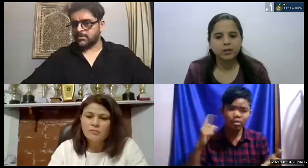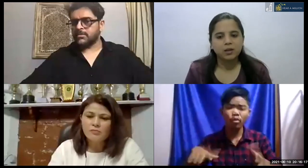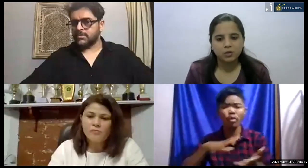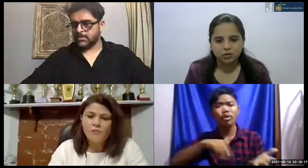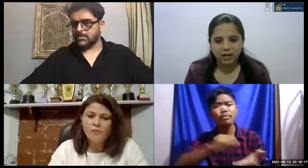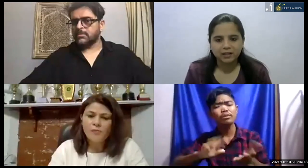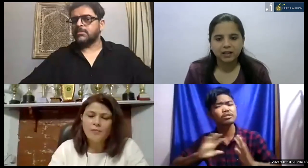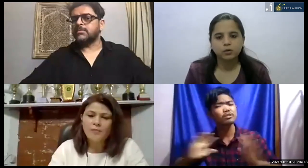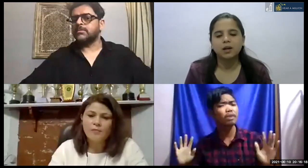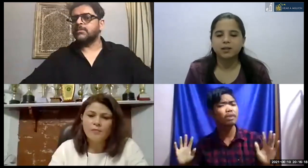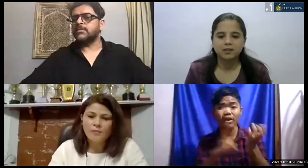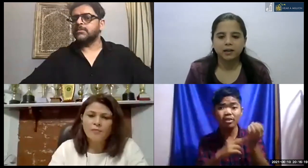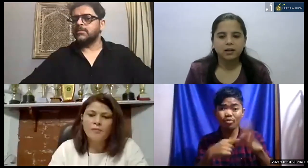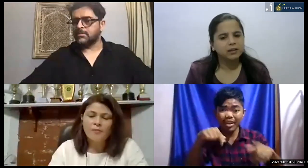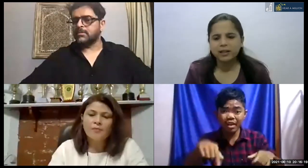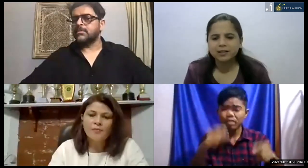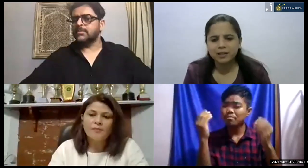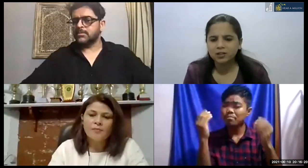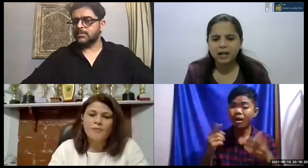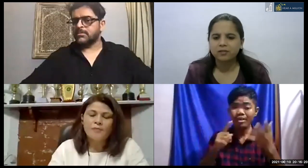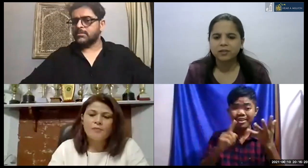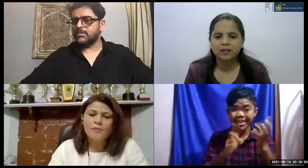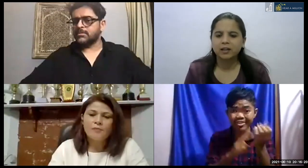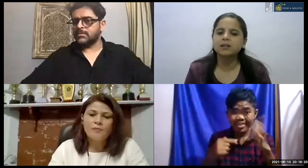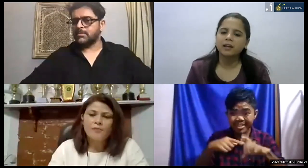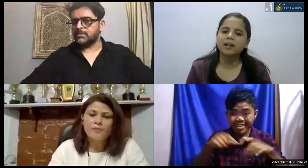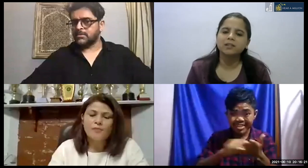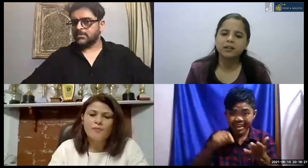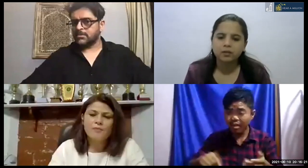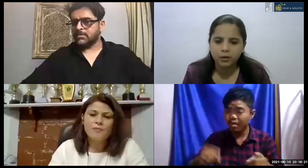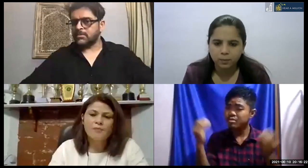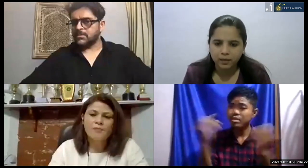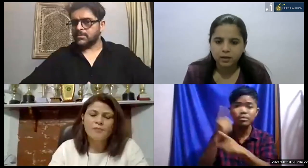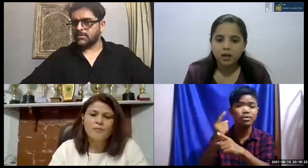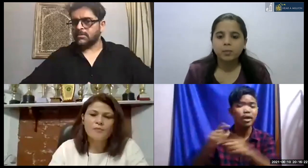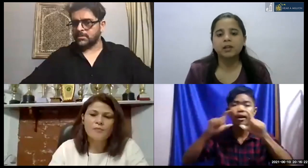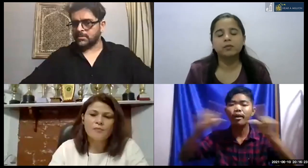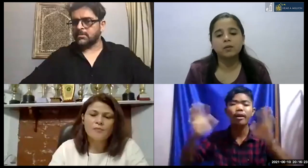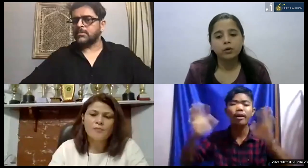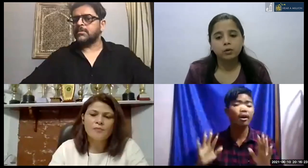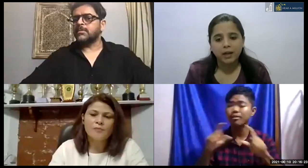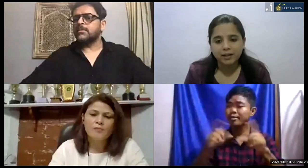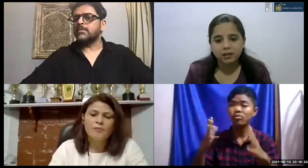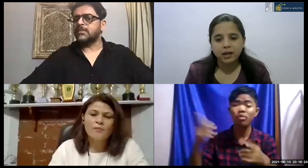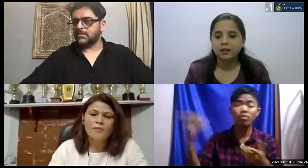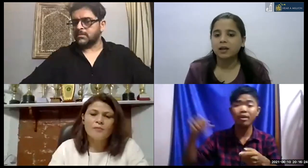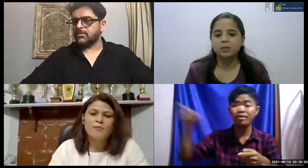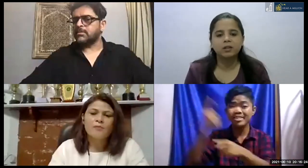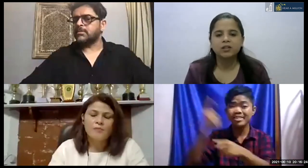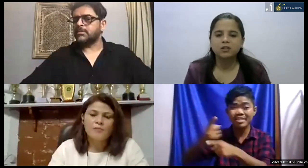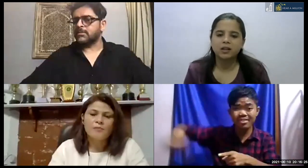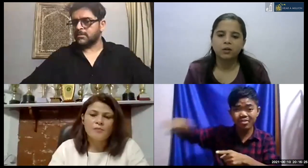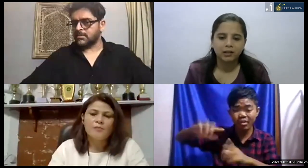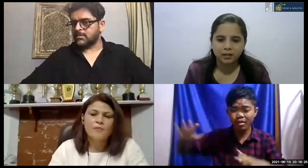it from the images, right? They could understand. They can easily just have that thing, and they can answer it in a video part. But if they want to write it, and I